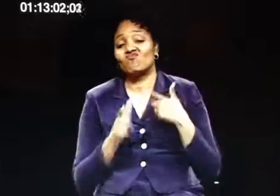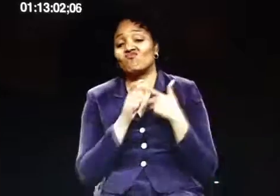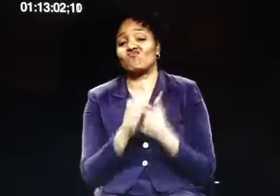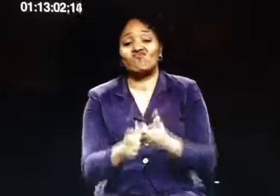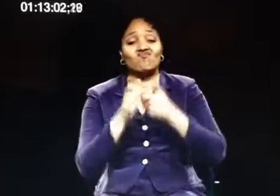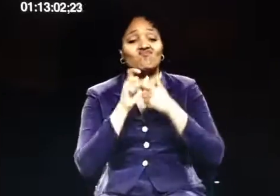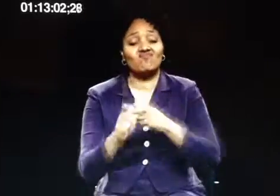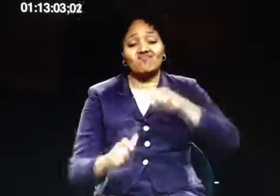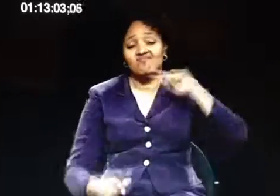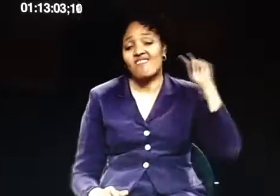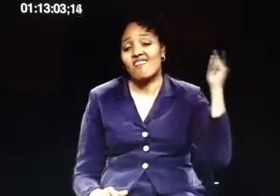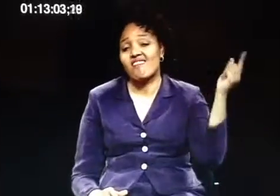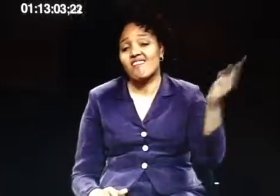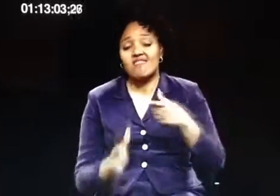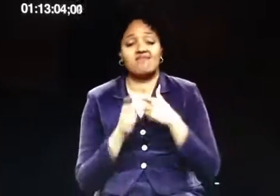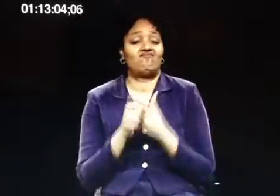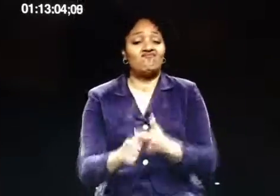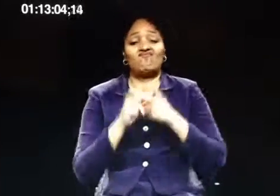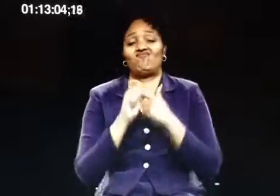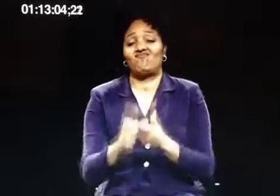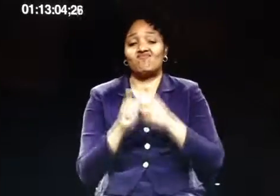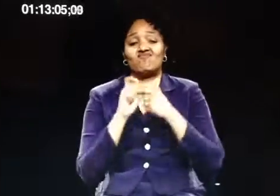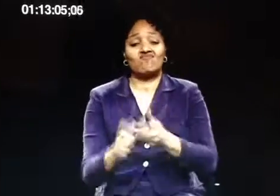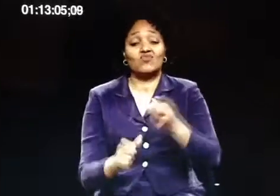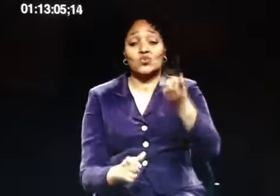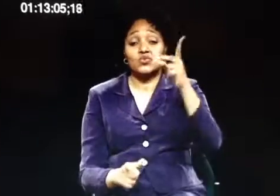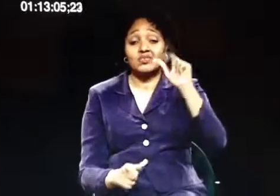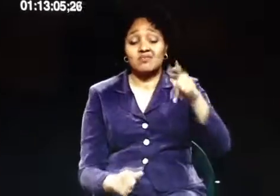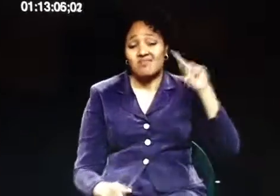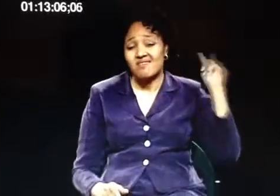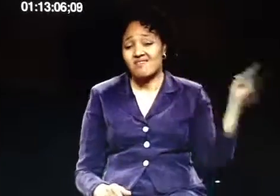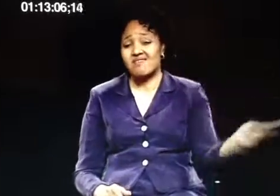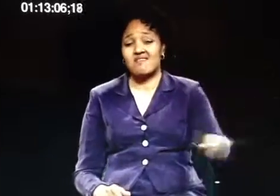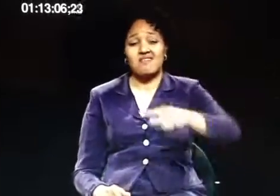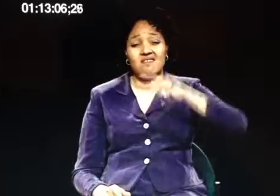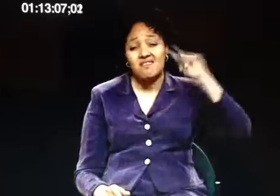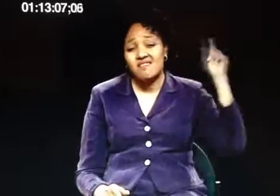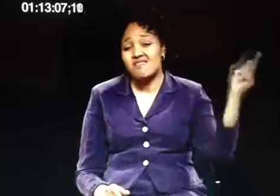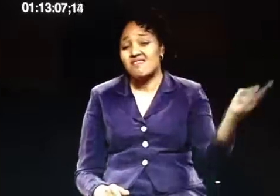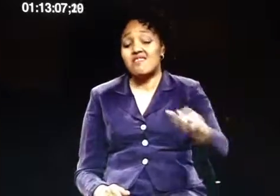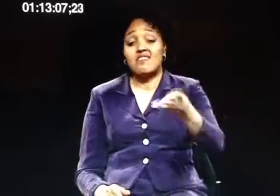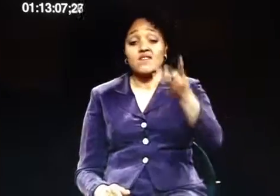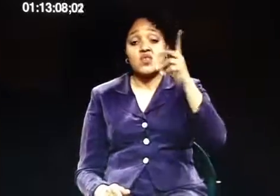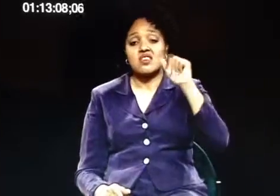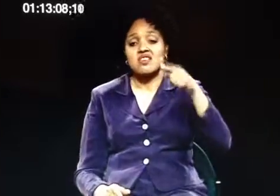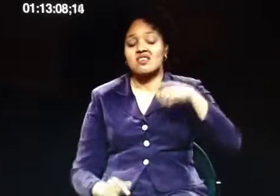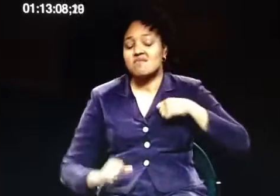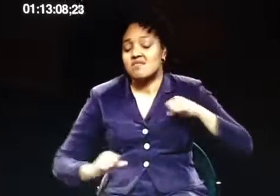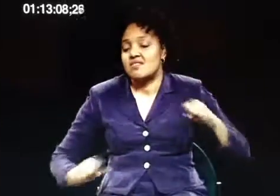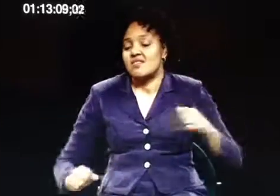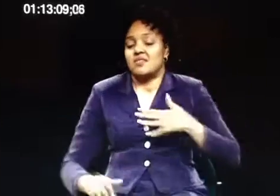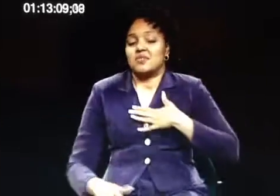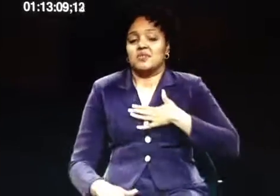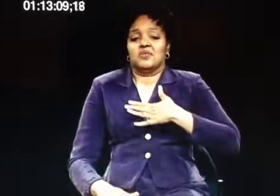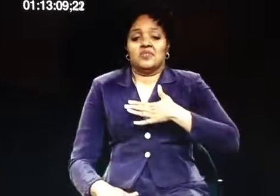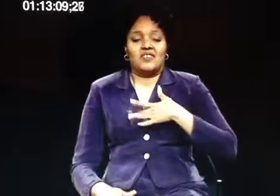over to the football field, and they have a track that goes all the way around it. So I was going on my run. It was going really well. I went around and around. I